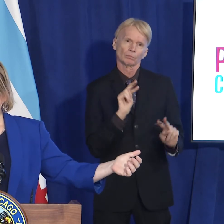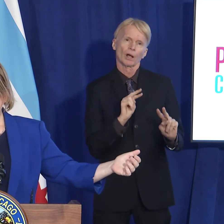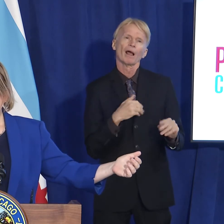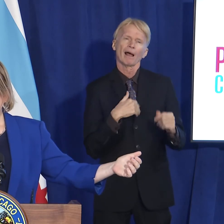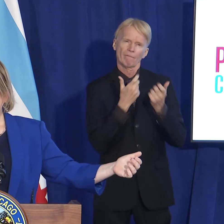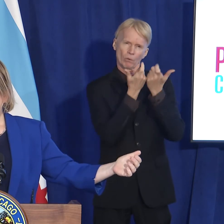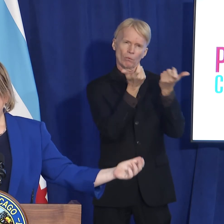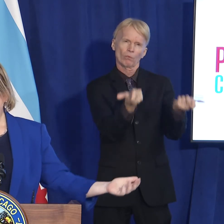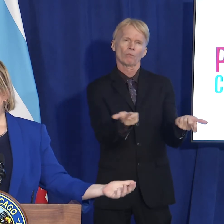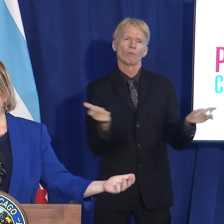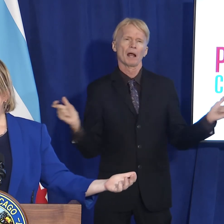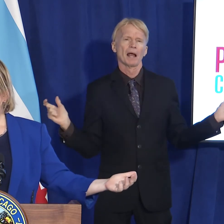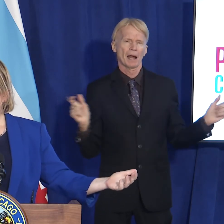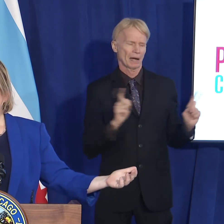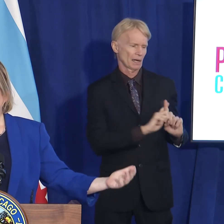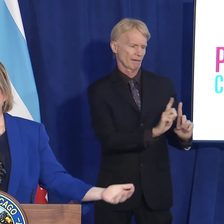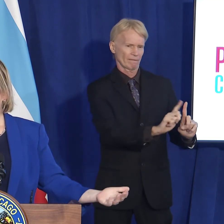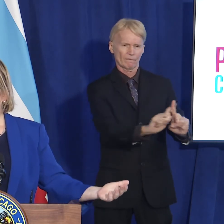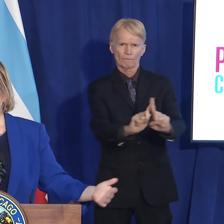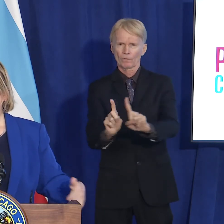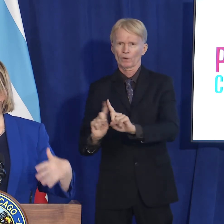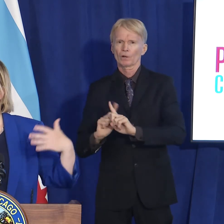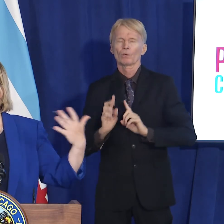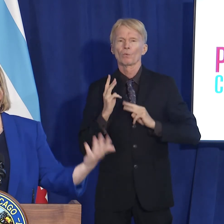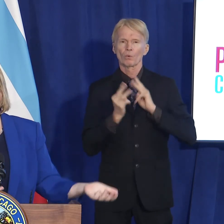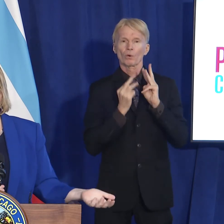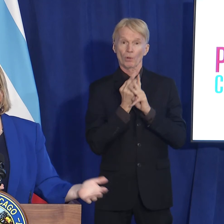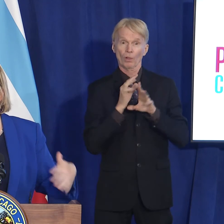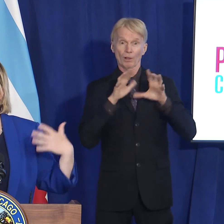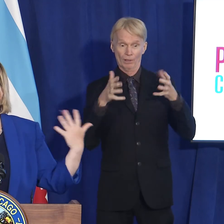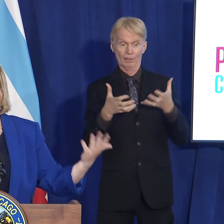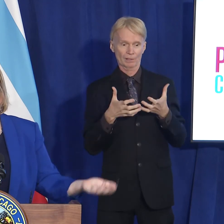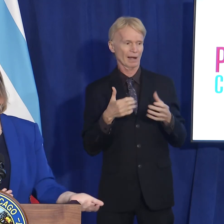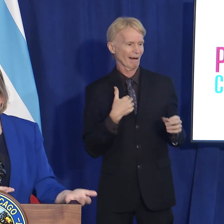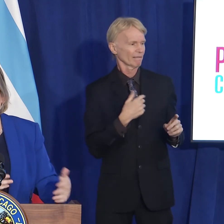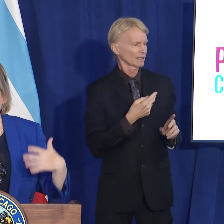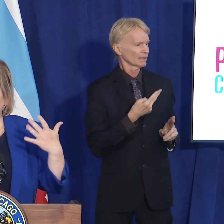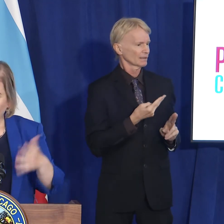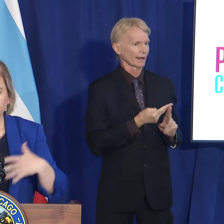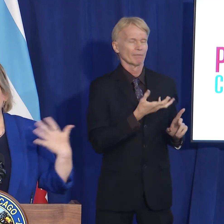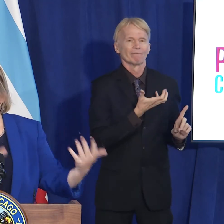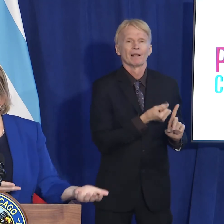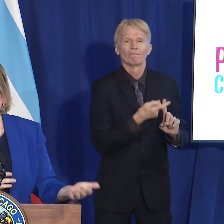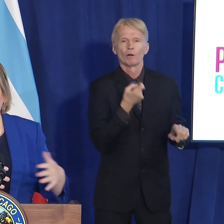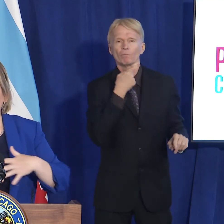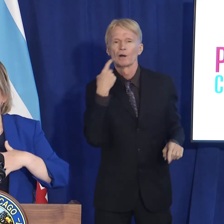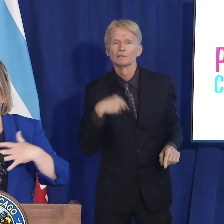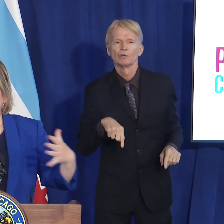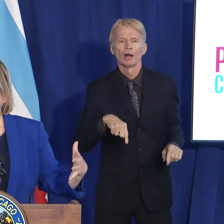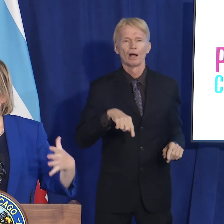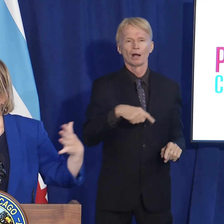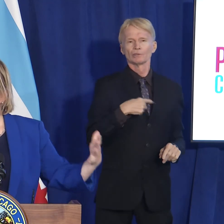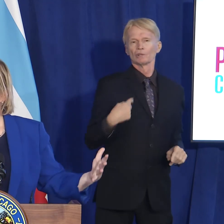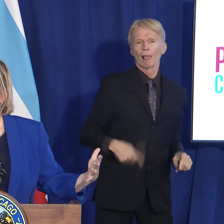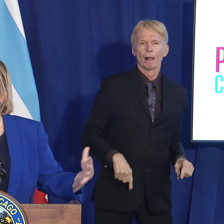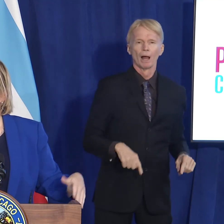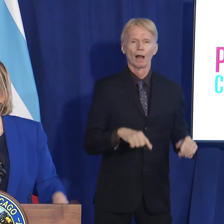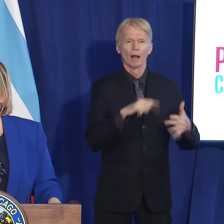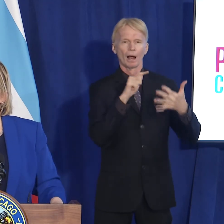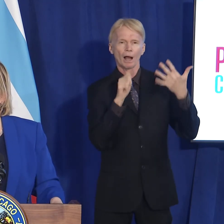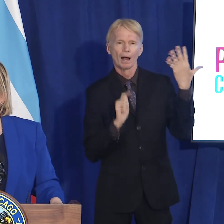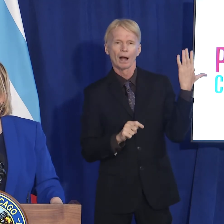of the vaccines that are available around the world, including vaccines, that are from Russia and from China that have had